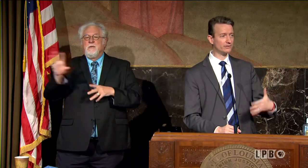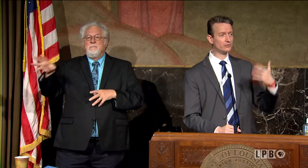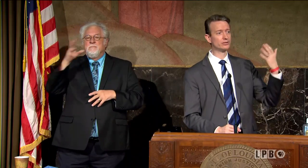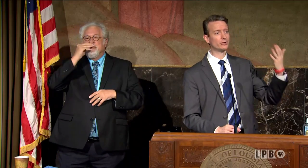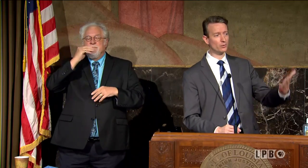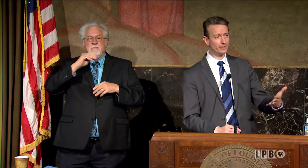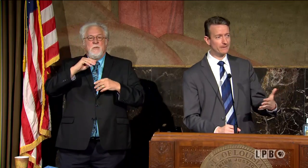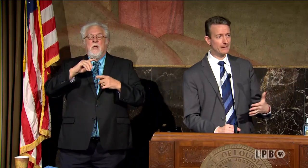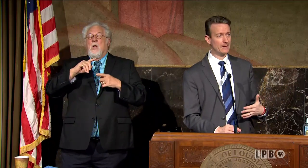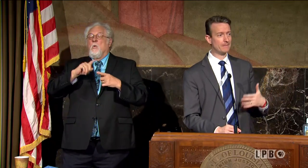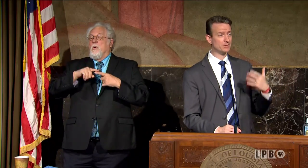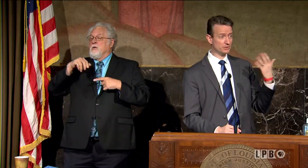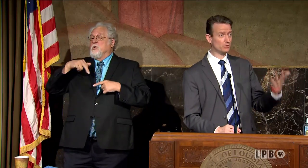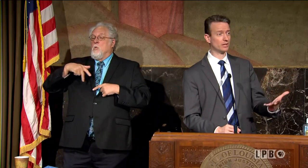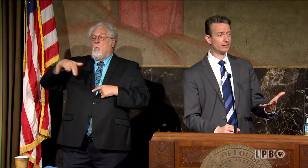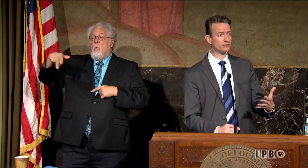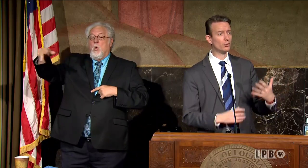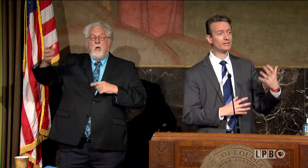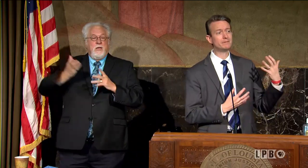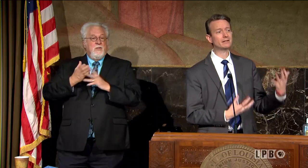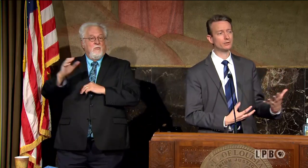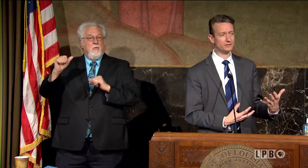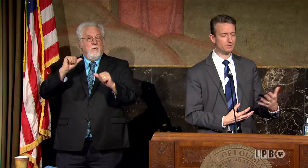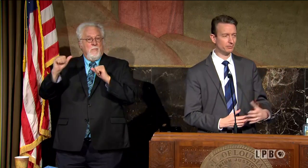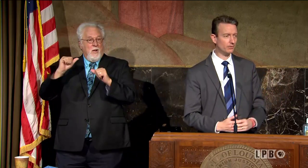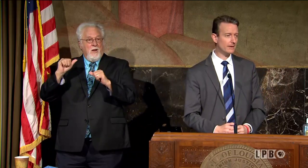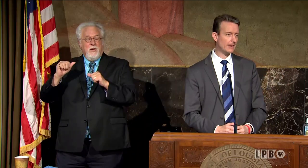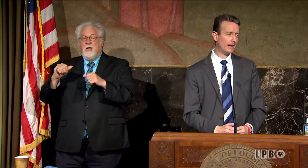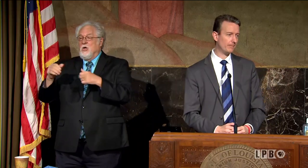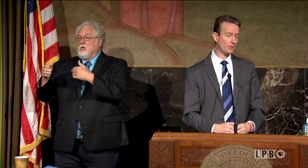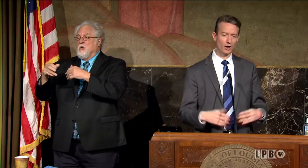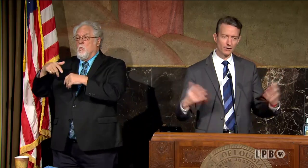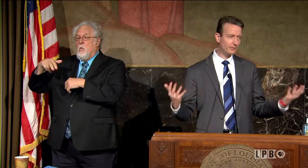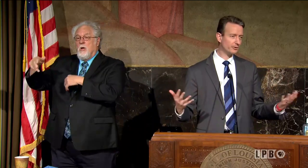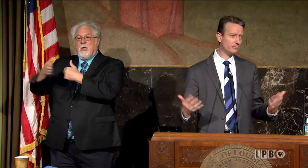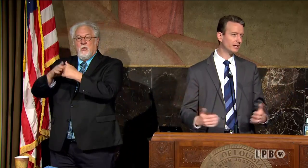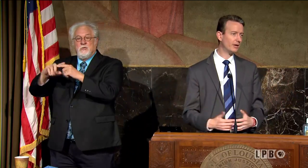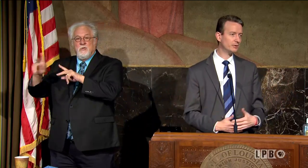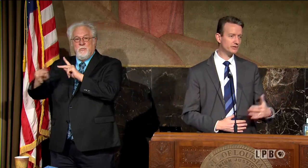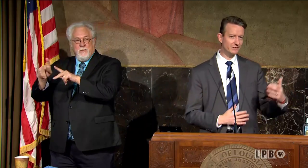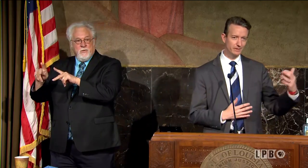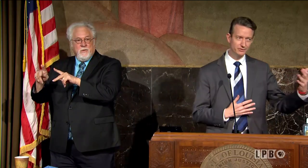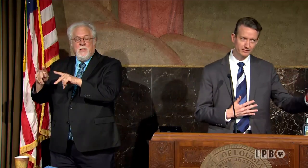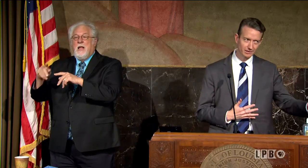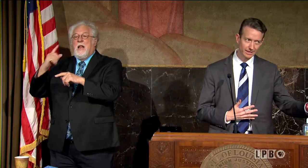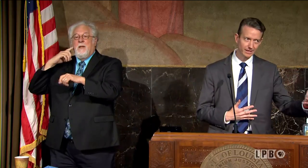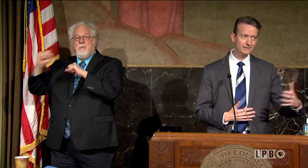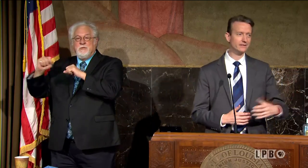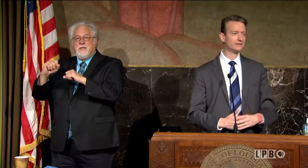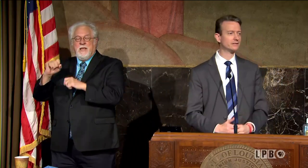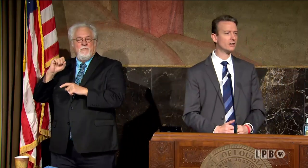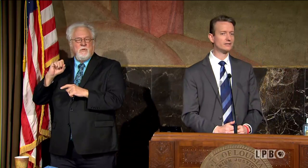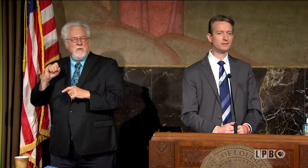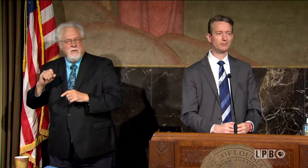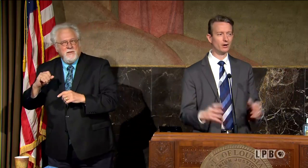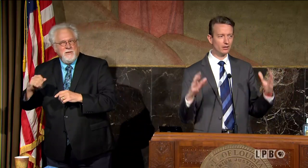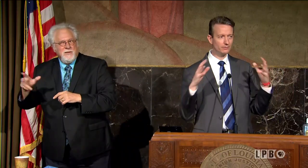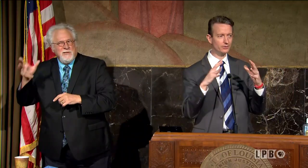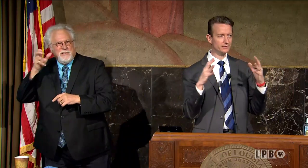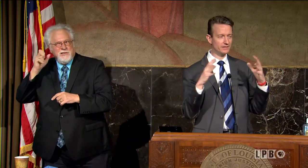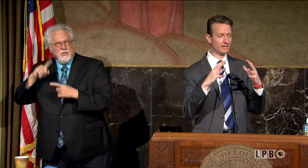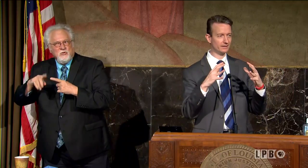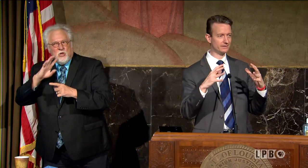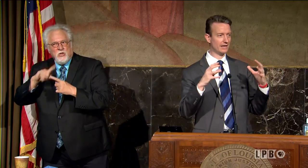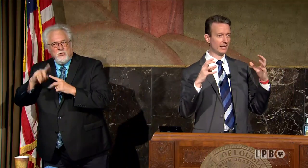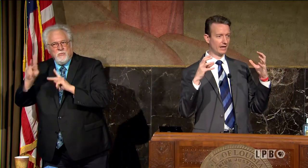to a bar. It's usually you're going to socialize. You're going to be close to people. Often there could be loud music. That means you have to lean in to talk to people. All